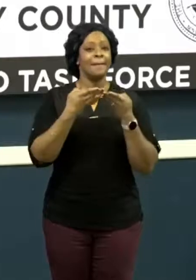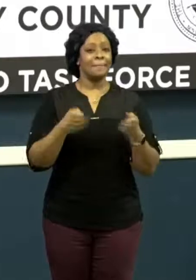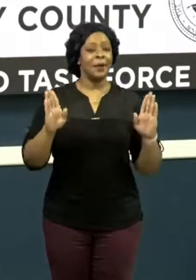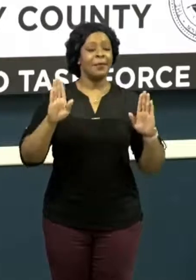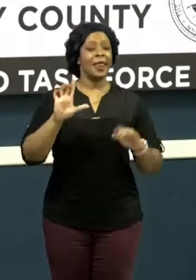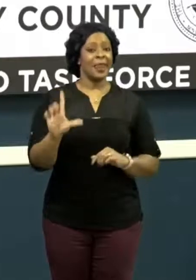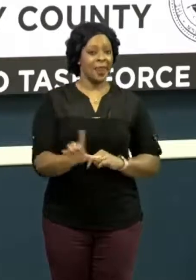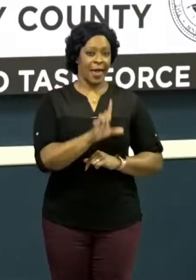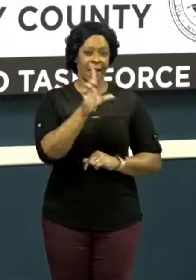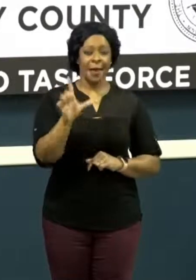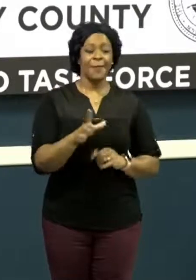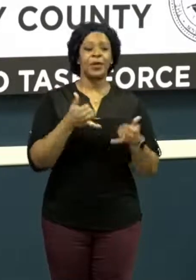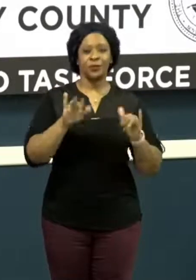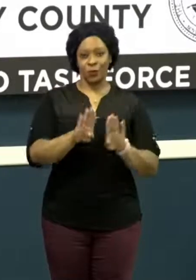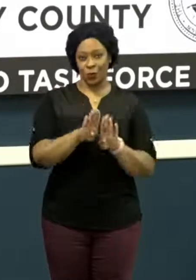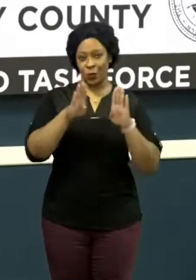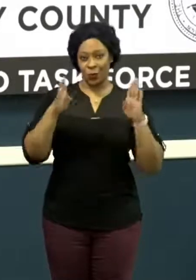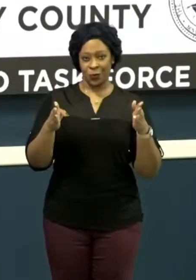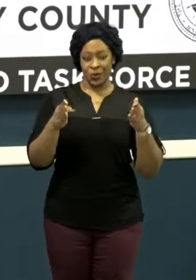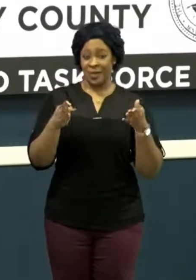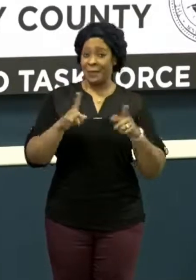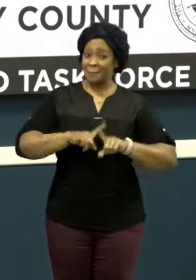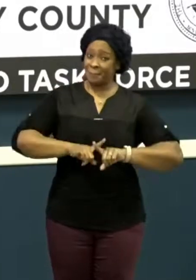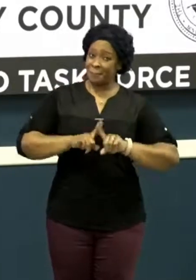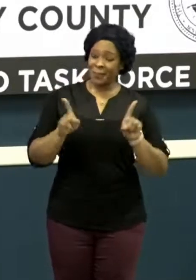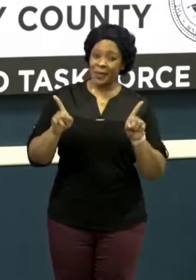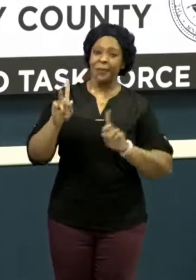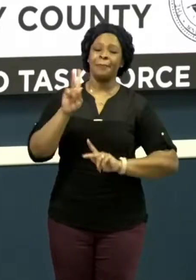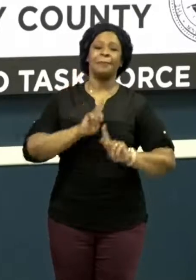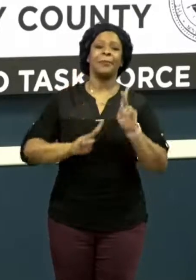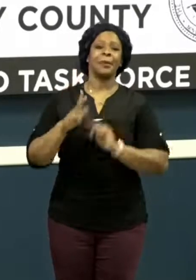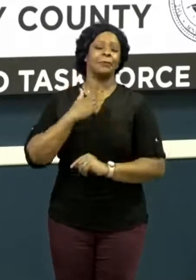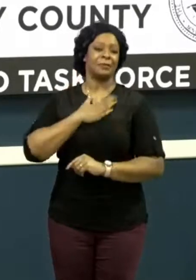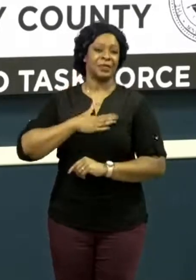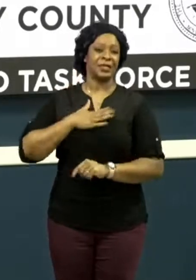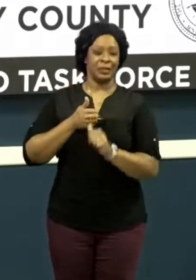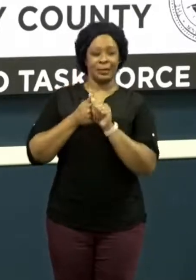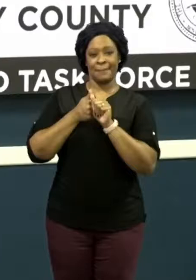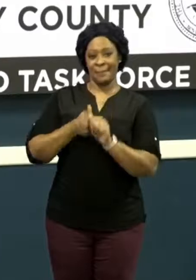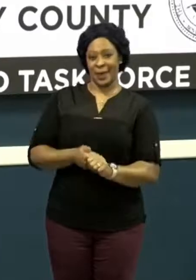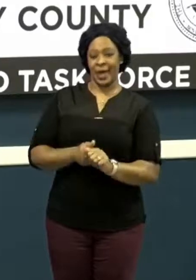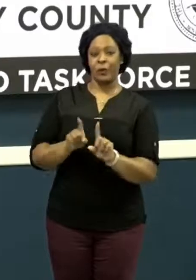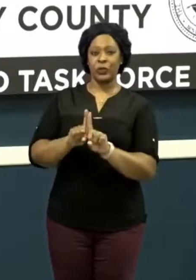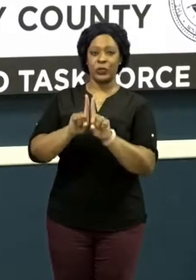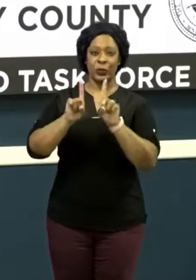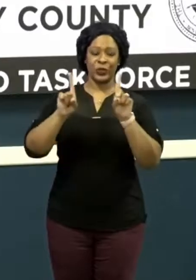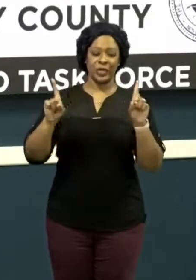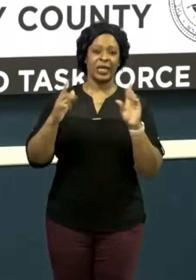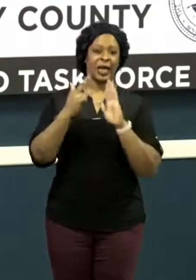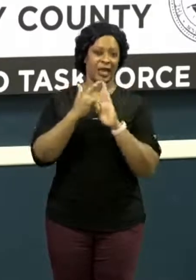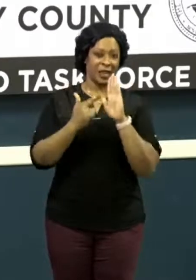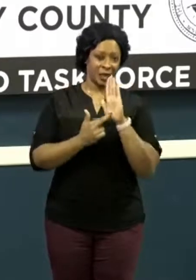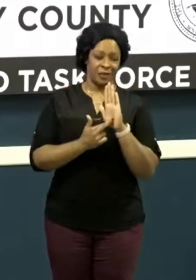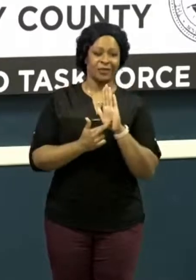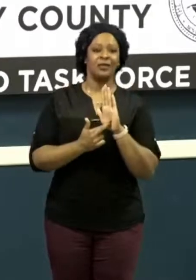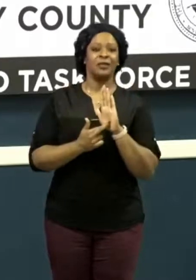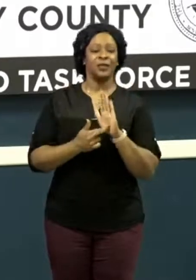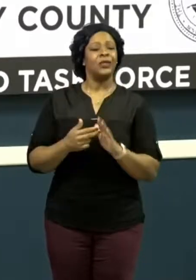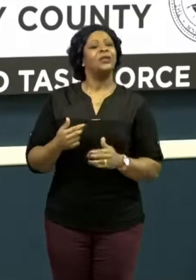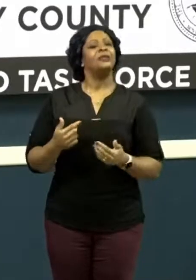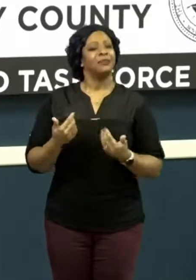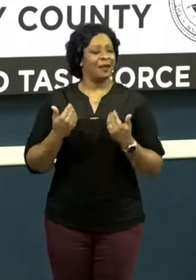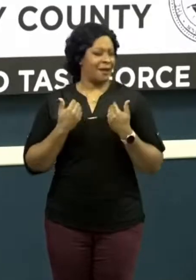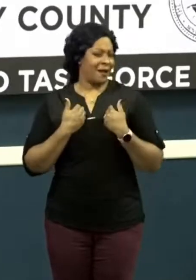all still open, but we are asking that people comply with the social distancing guidelines, and we